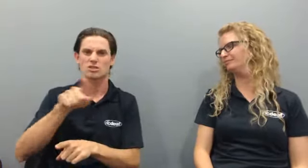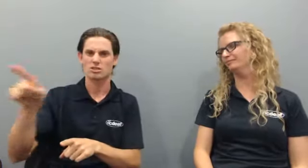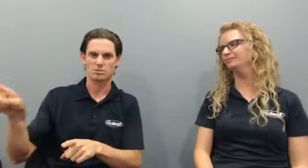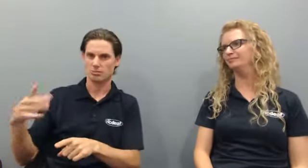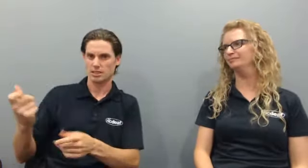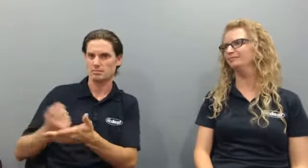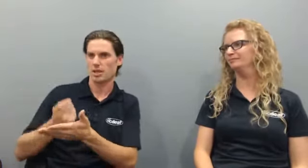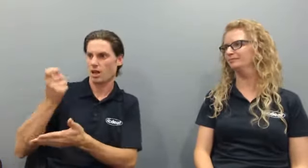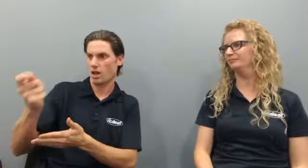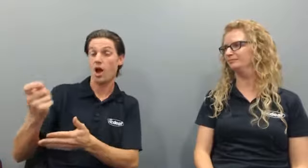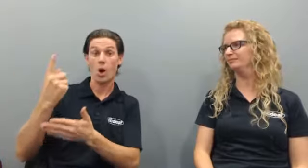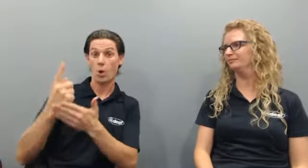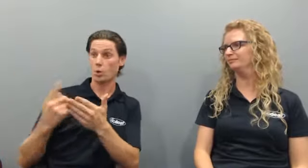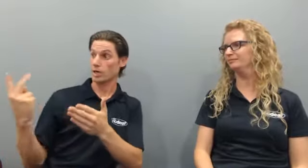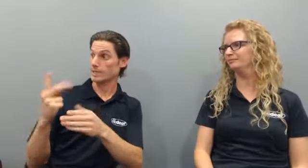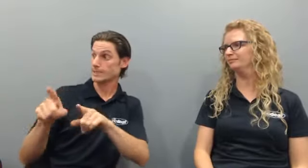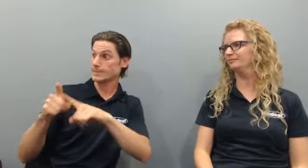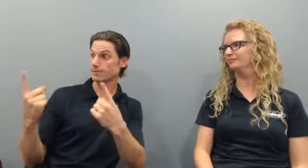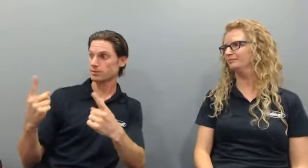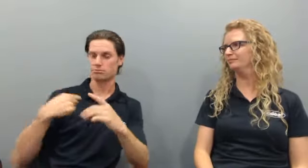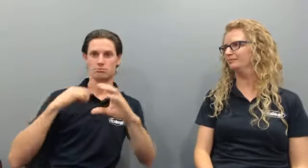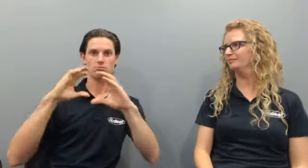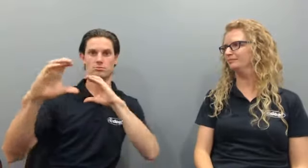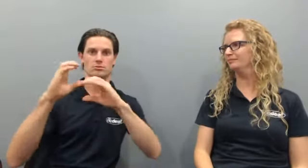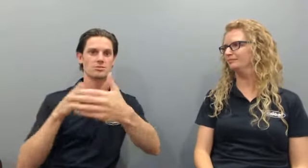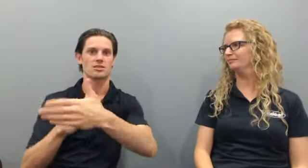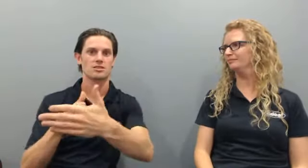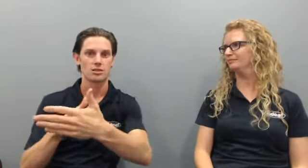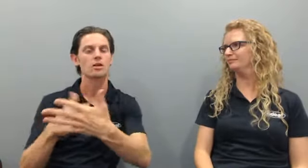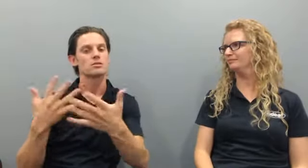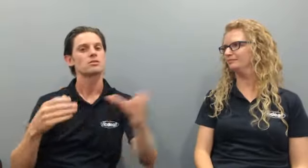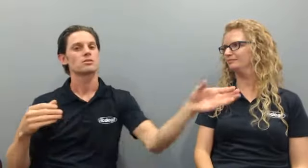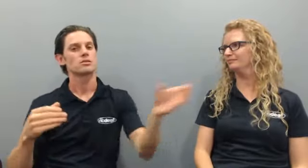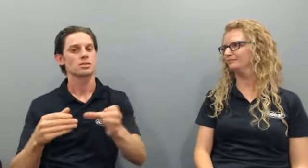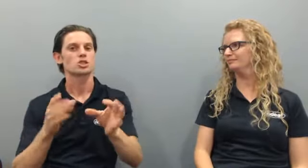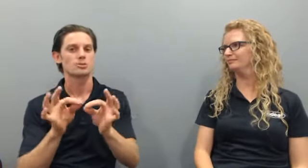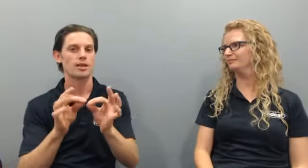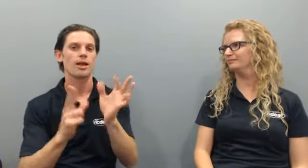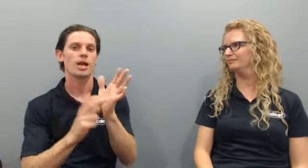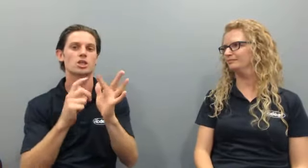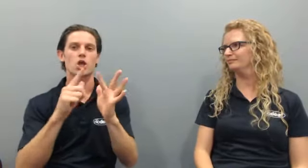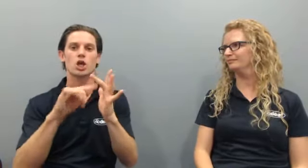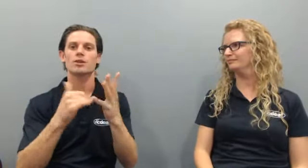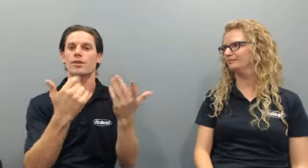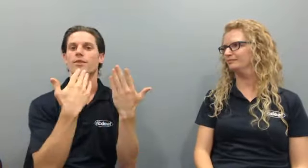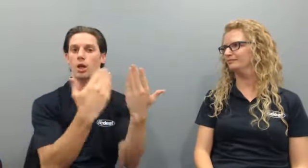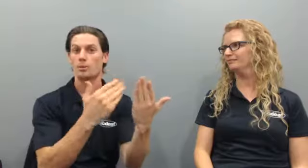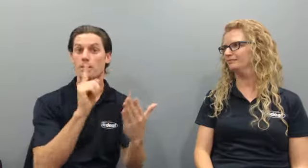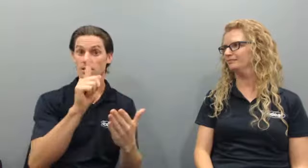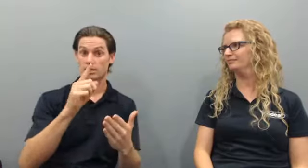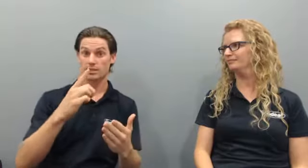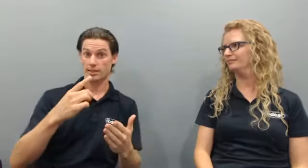membership, because your hearing counterparts also pay for their own gym membership. Where the barrier is access and not